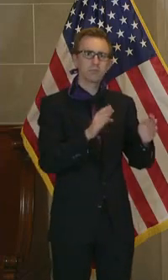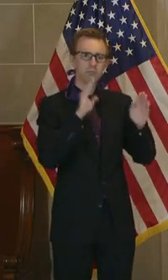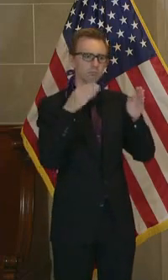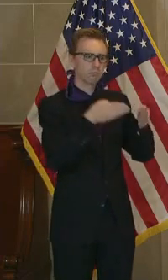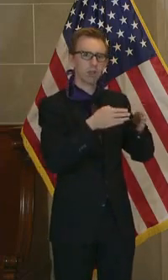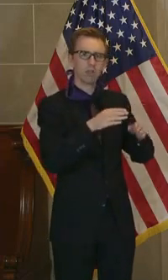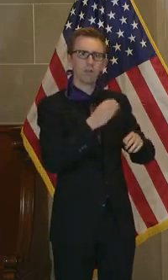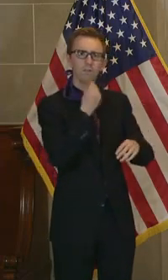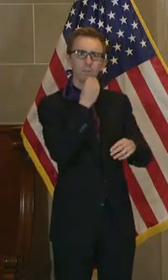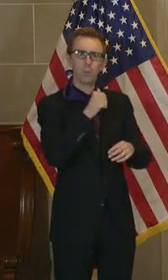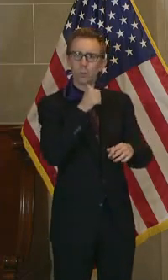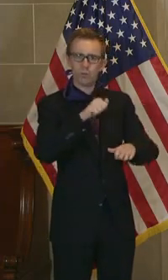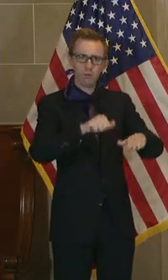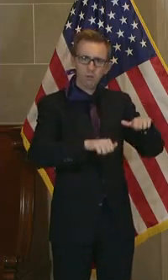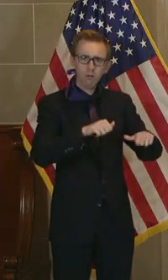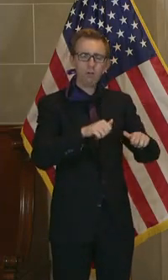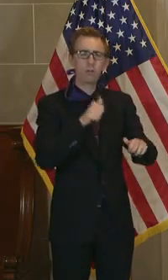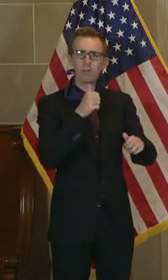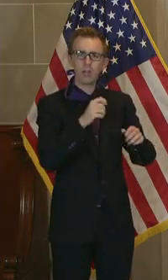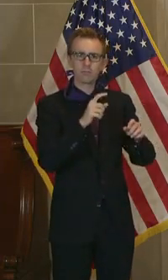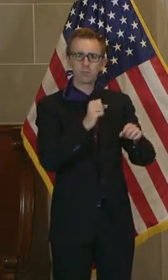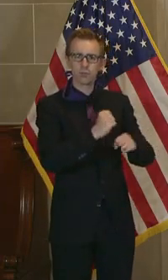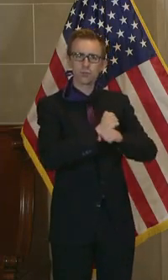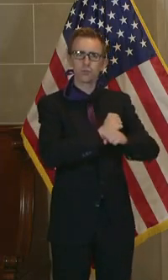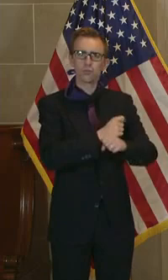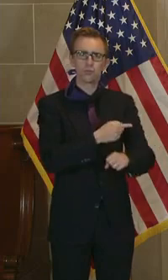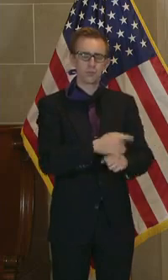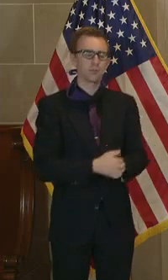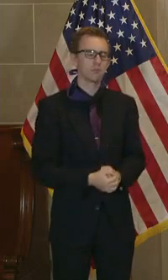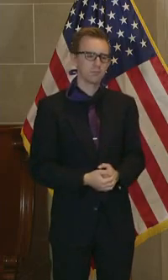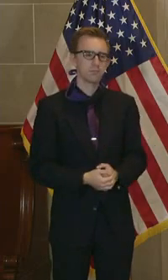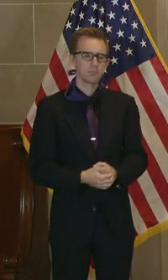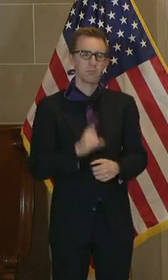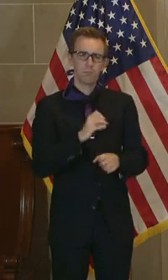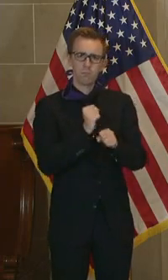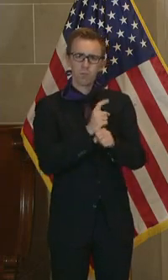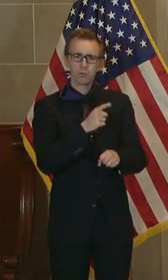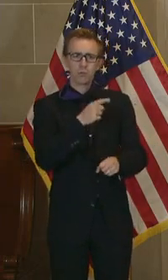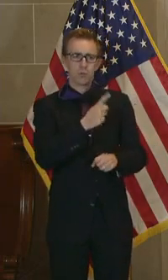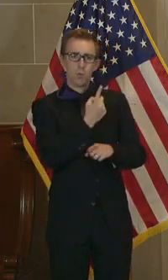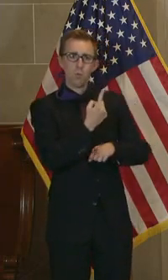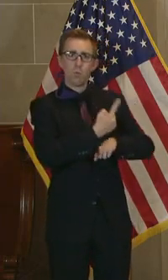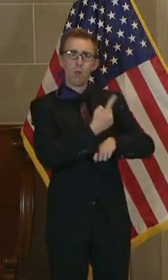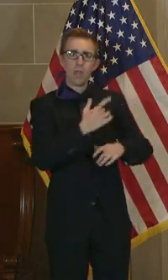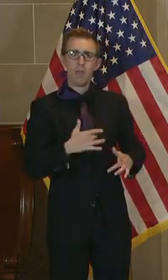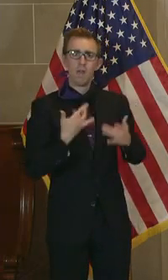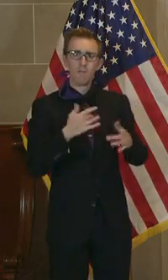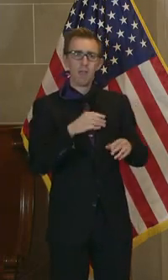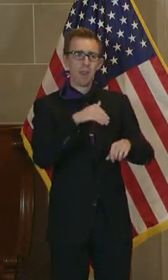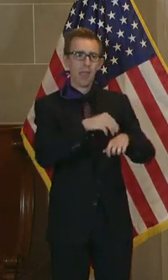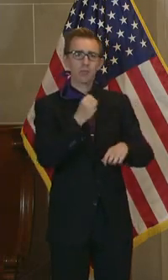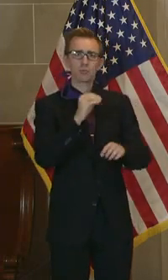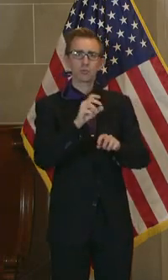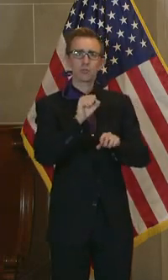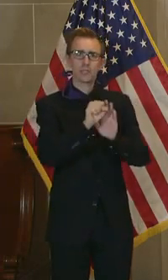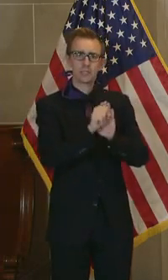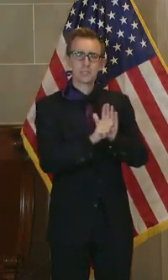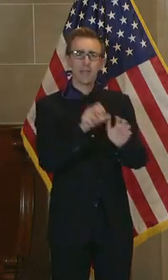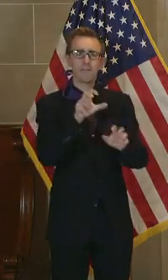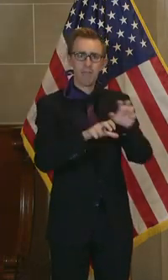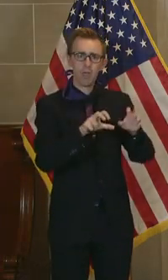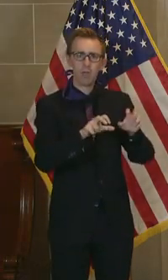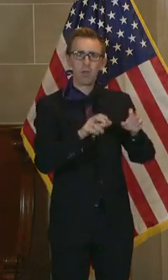insecurity in the state of Missouri. One of the major events under this campaign is a one-day event that takes place at the Missouri State Fair where more